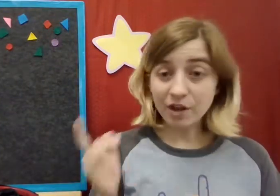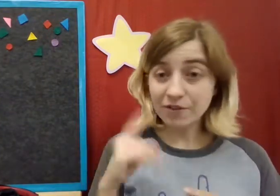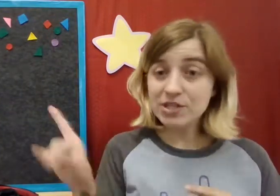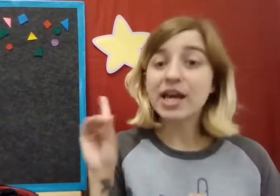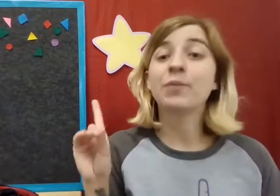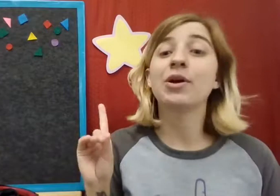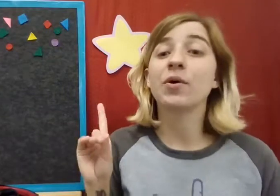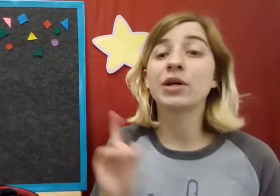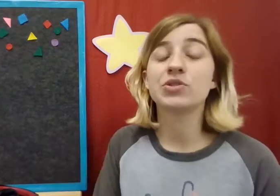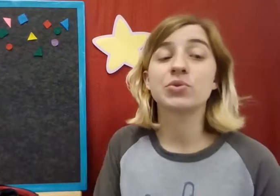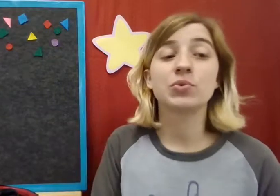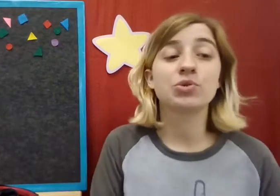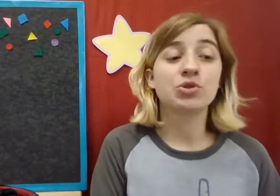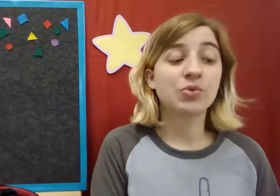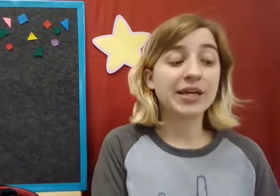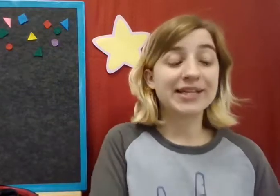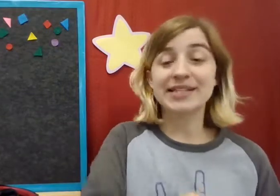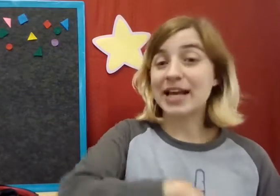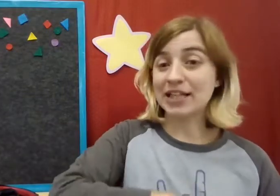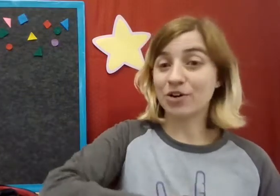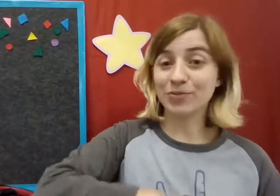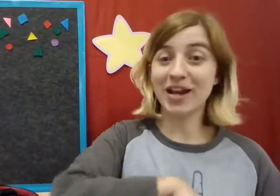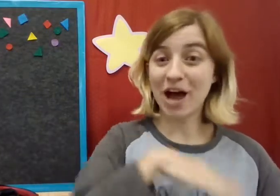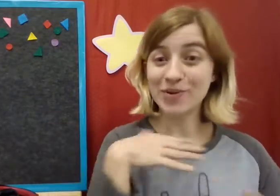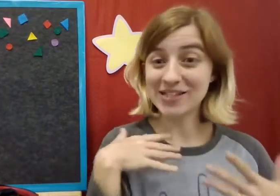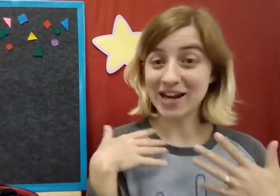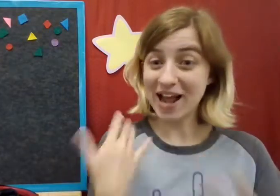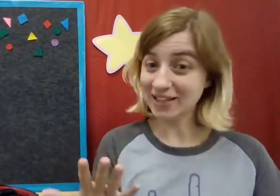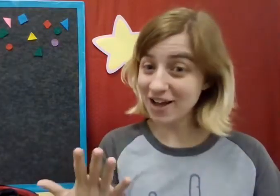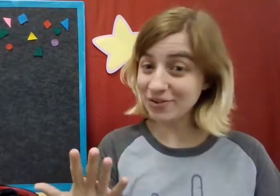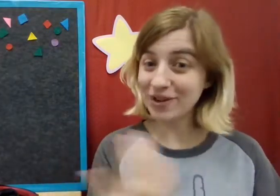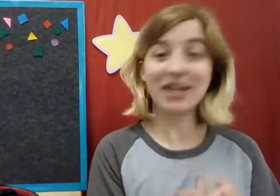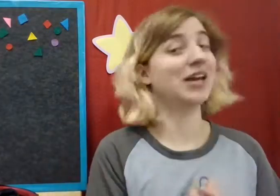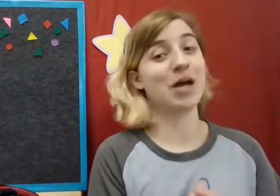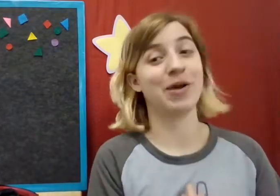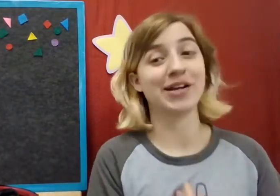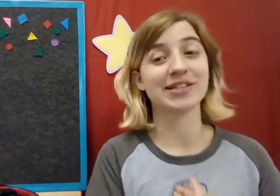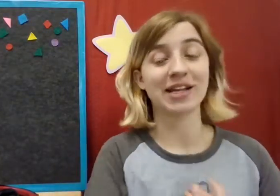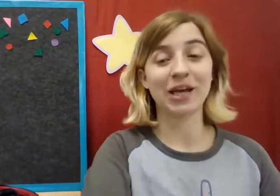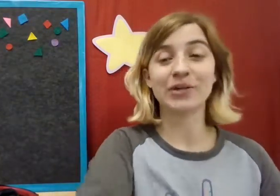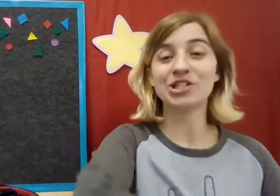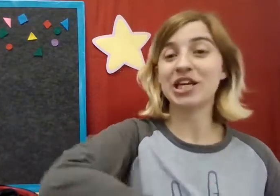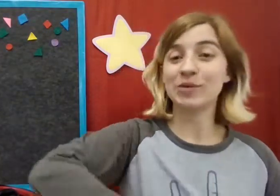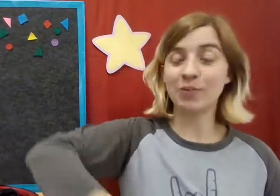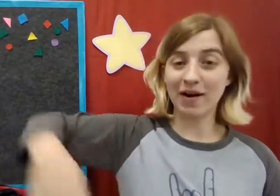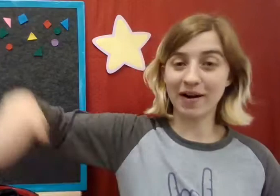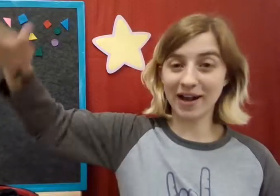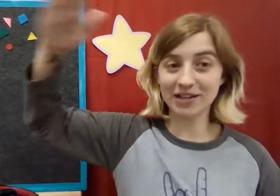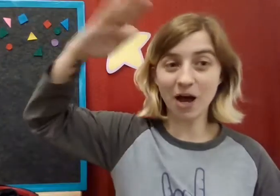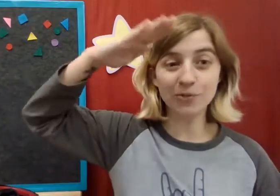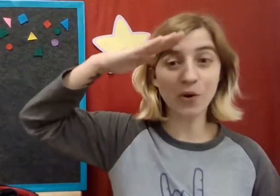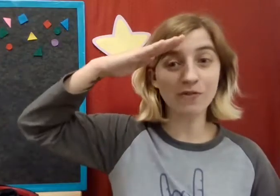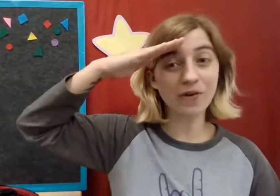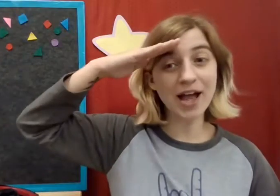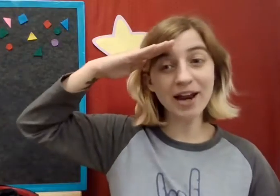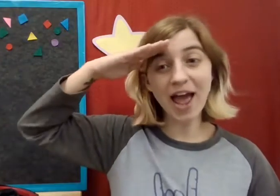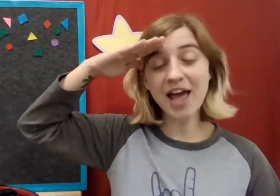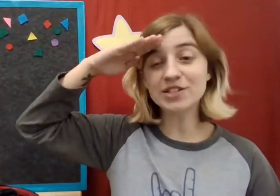first sign we are going to do is hello. And how we sign hello in American Sign Language is we put our hand up to our forehead and